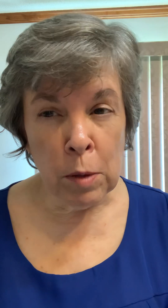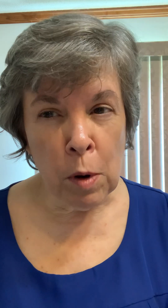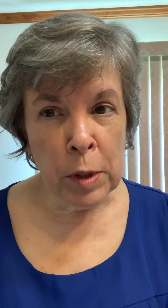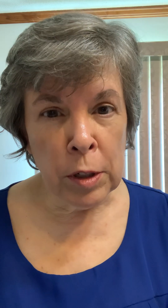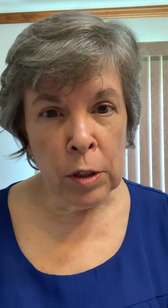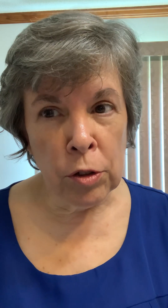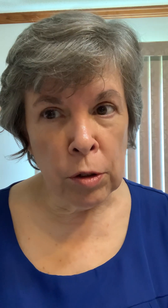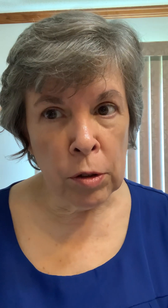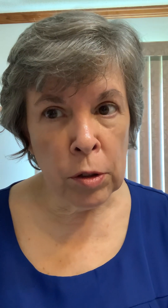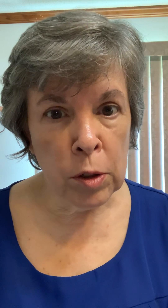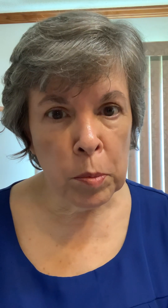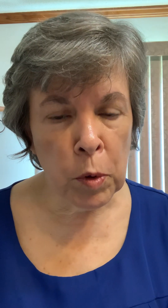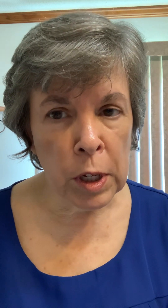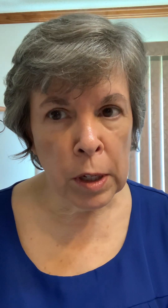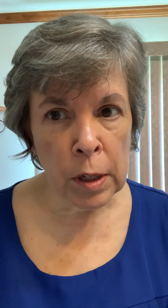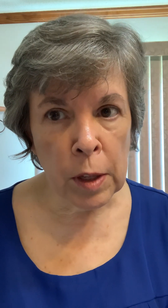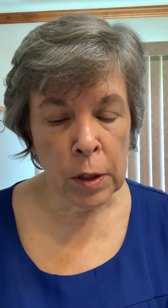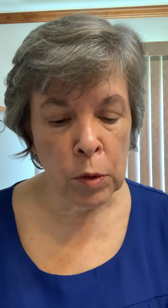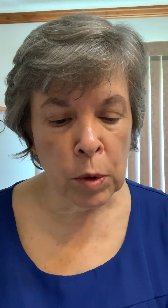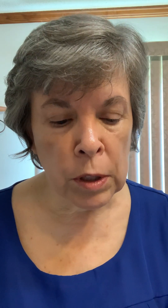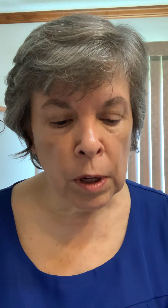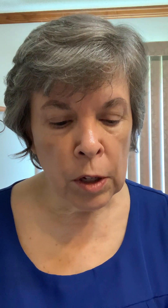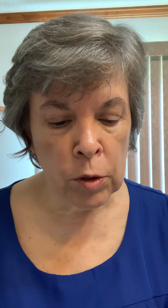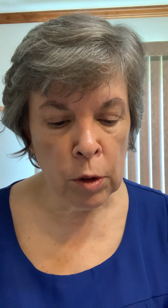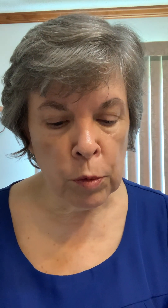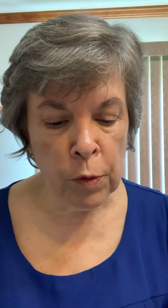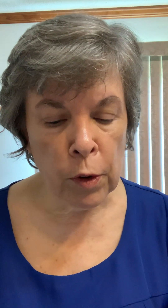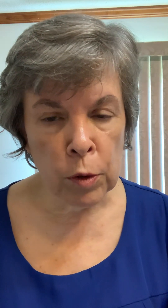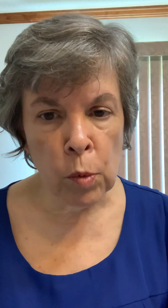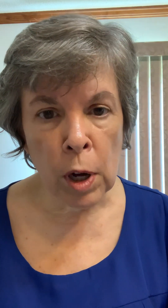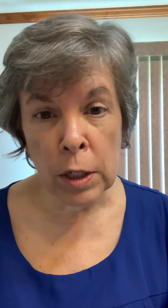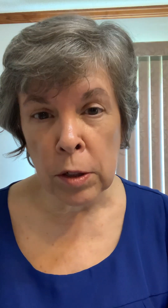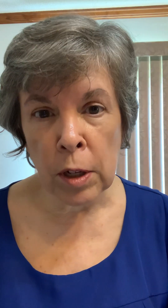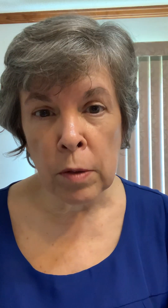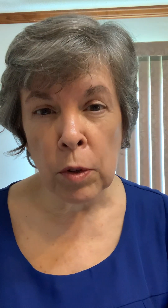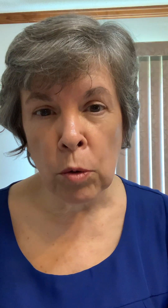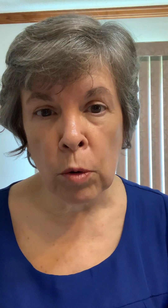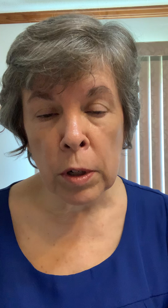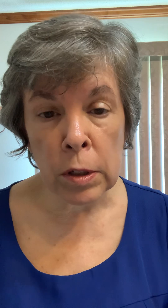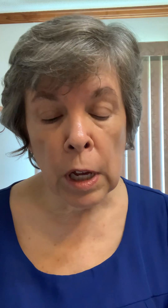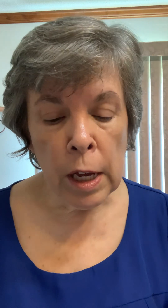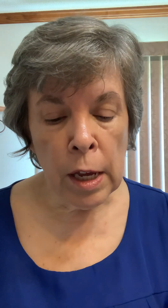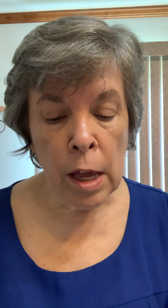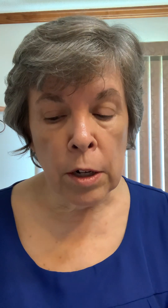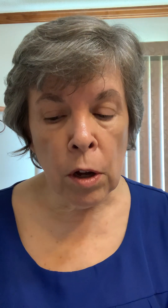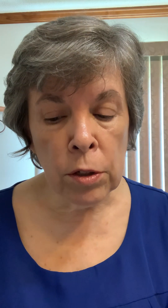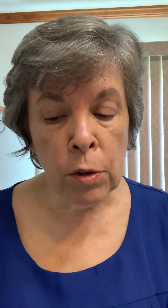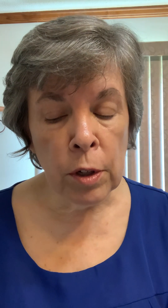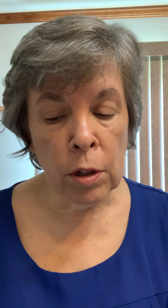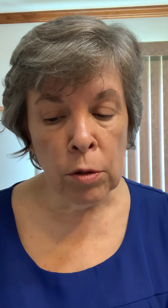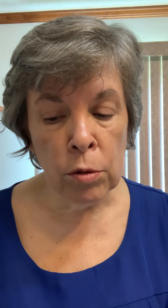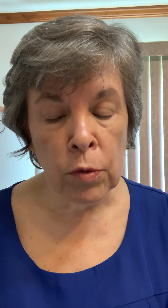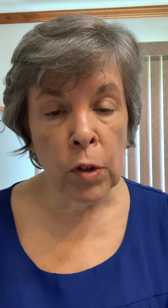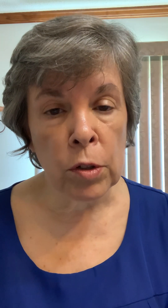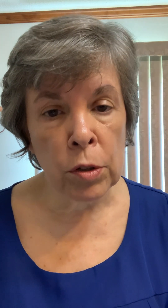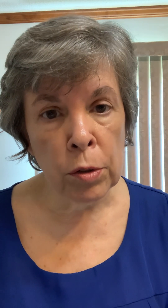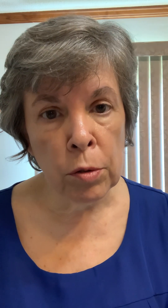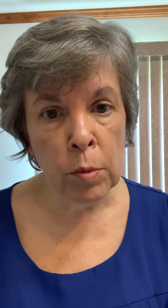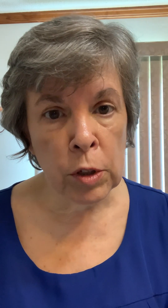we did in church this morning. This one starts with verse 1 instead of the chorus. And it also includes verse 2, which we